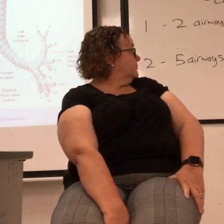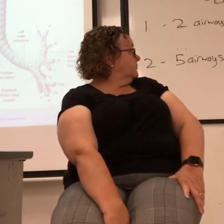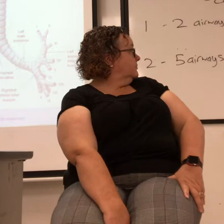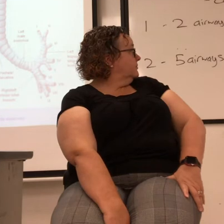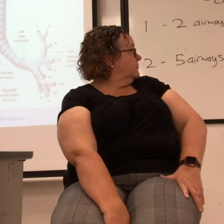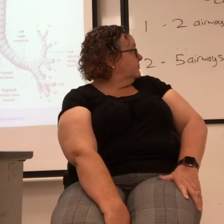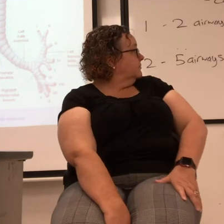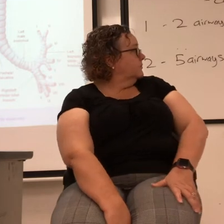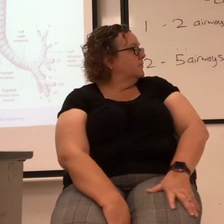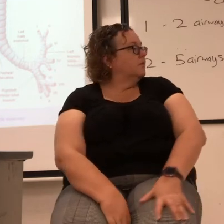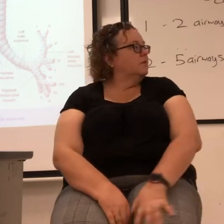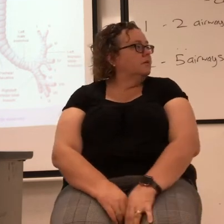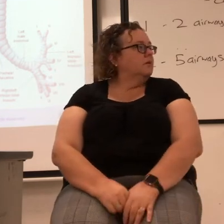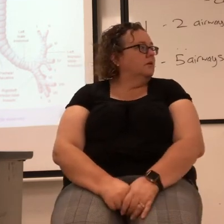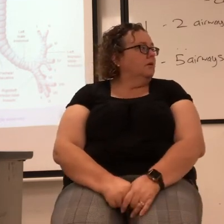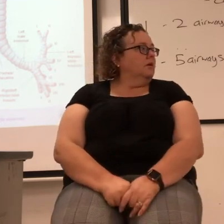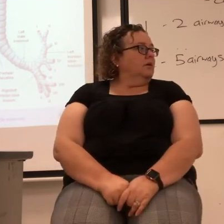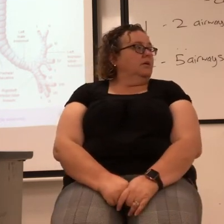of a lung.